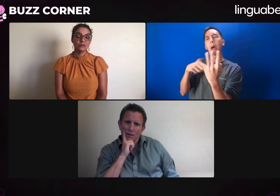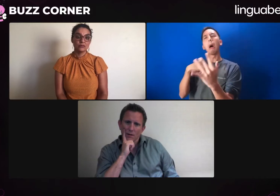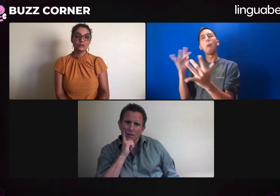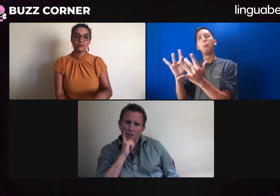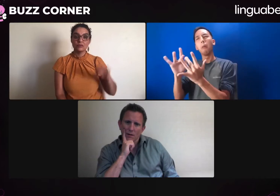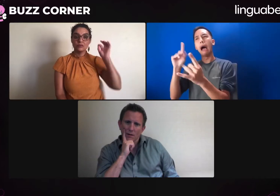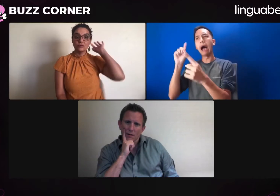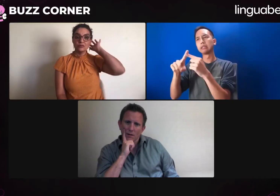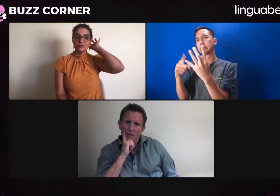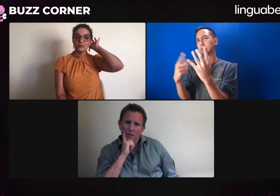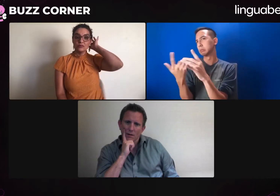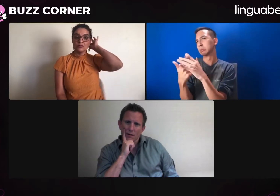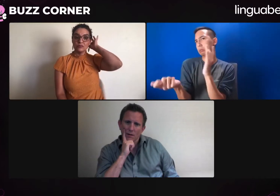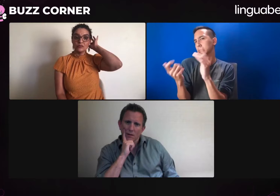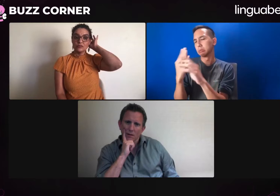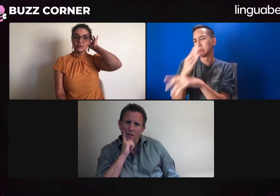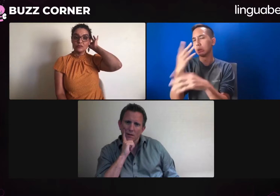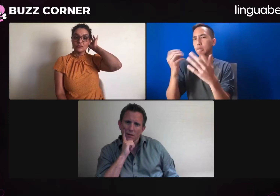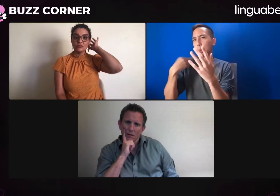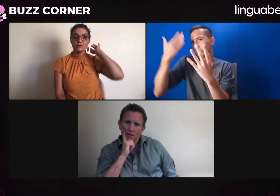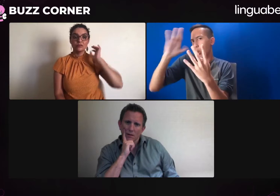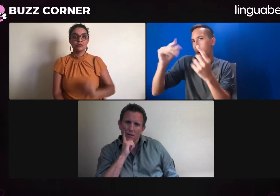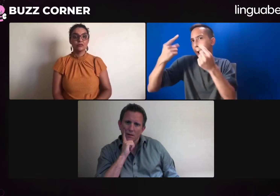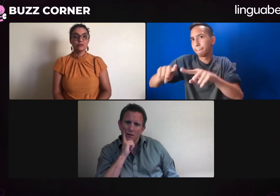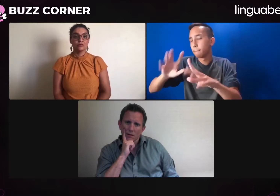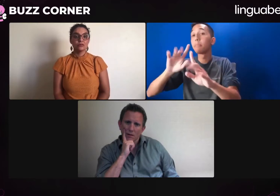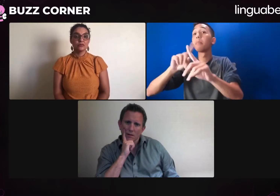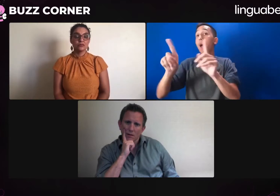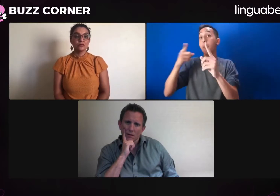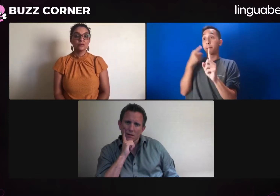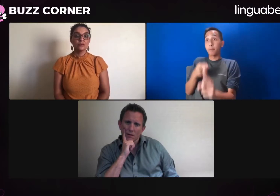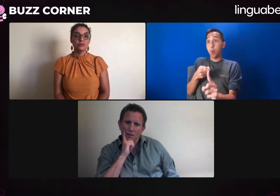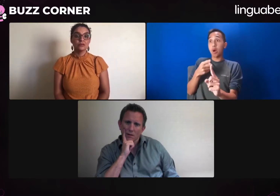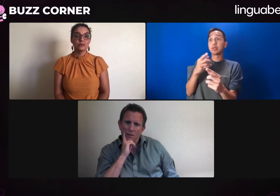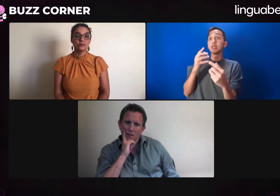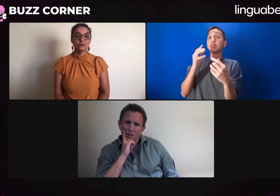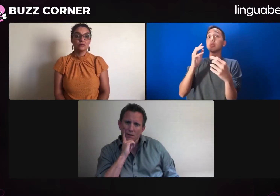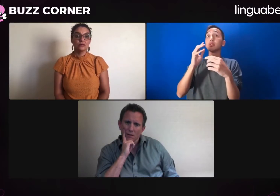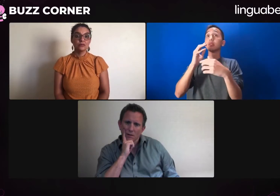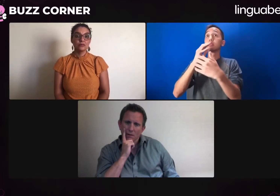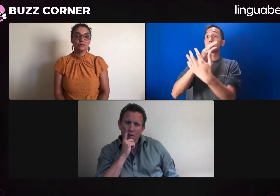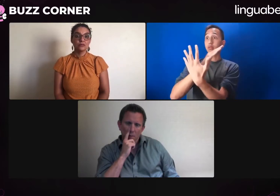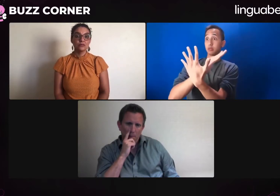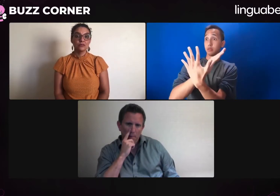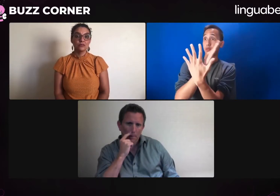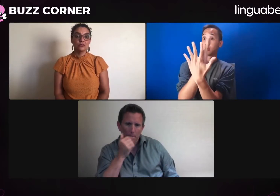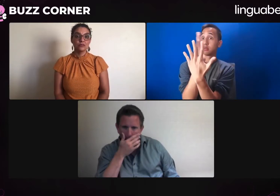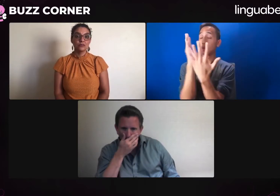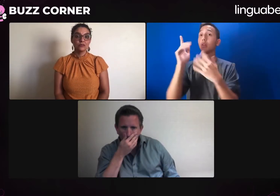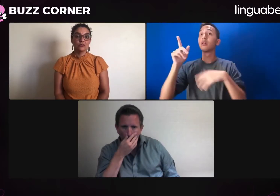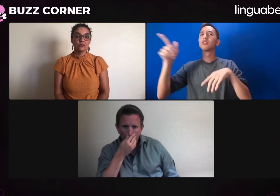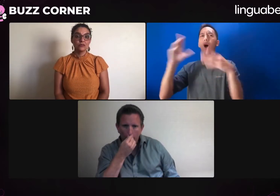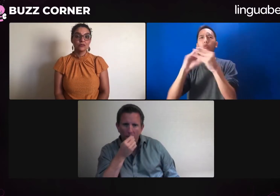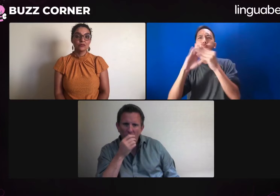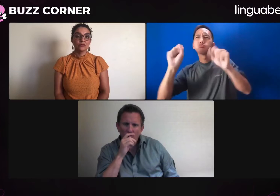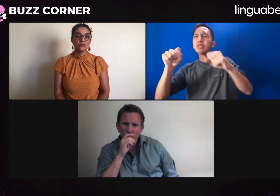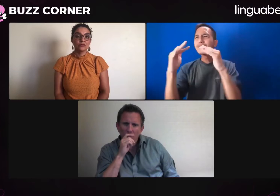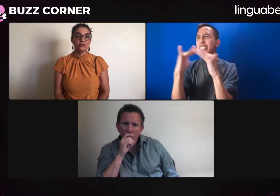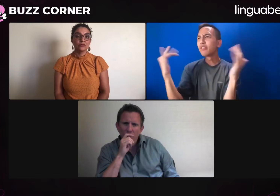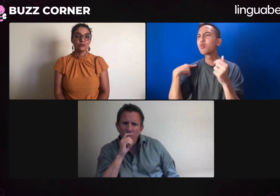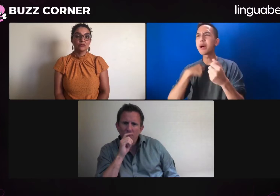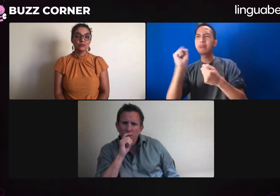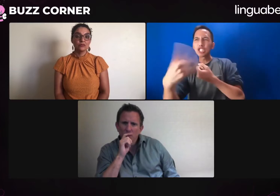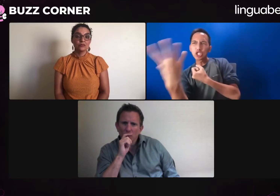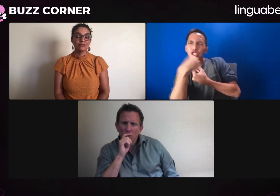with the other 2 out of the 3. And then the 4th, I was in touch with, and then we've just lost touch, and I don't understand. I don't know